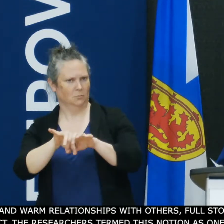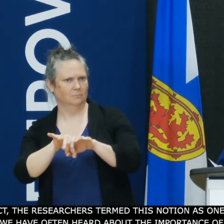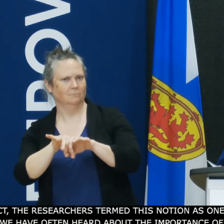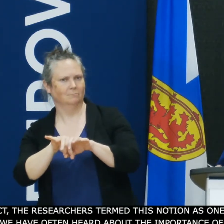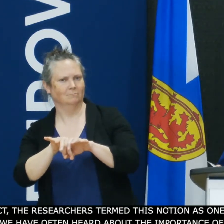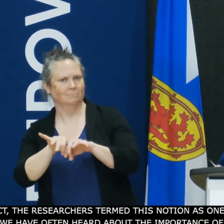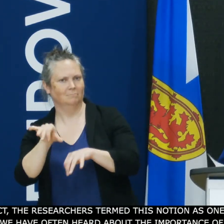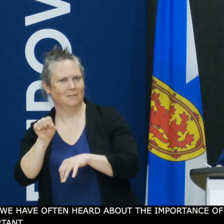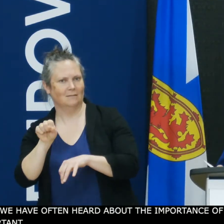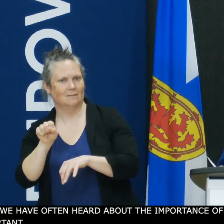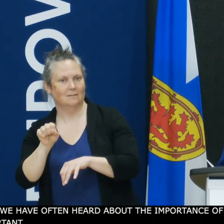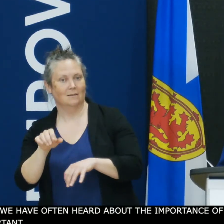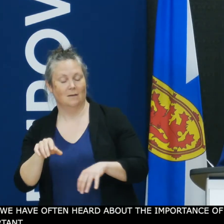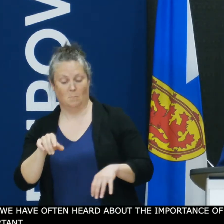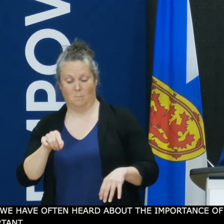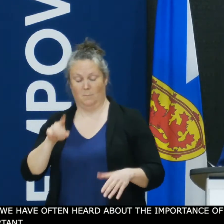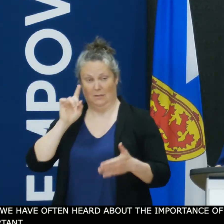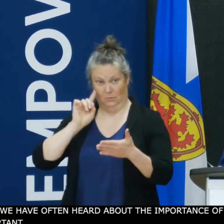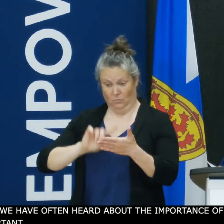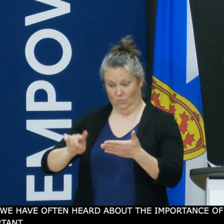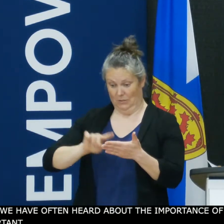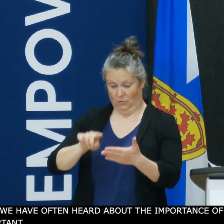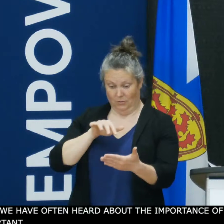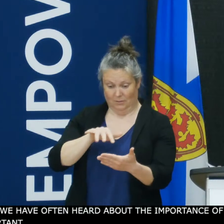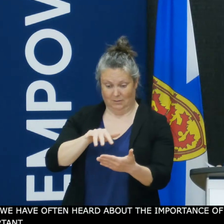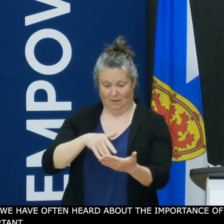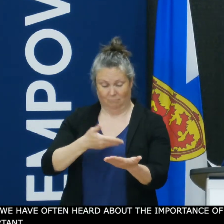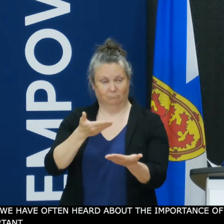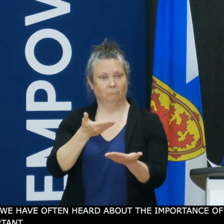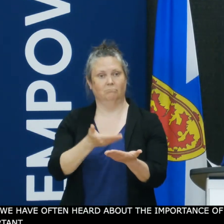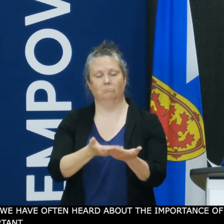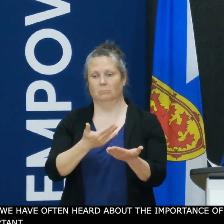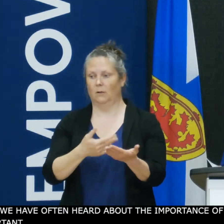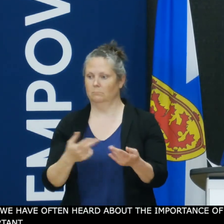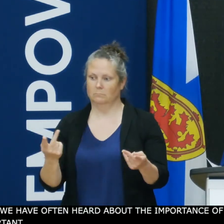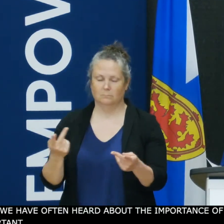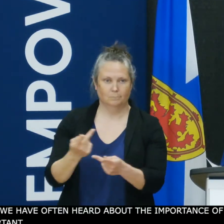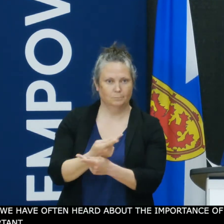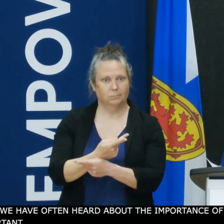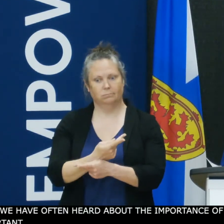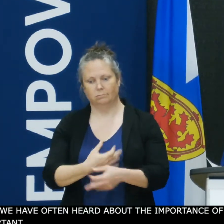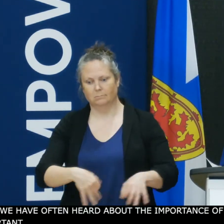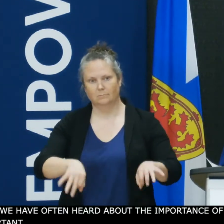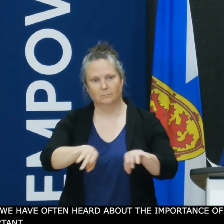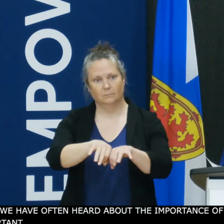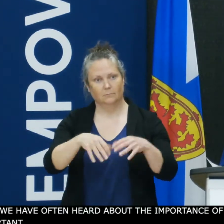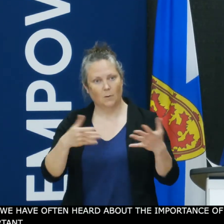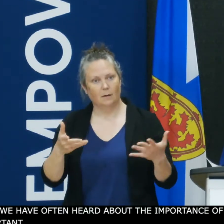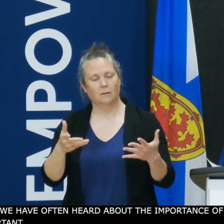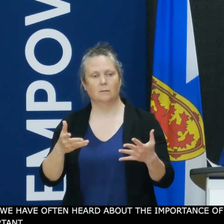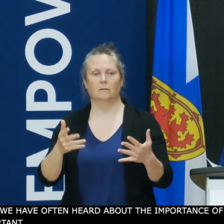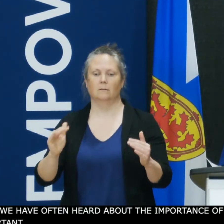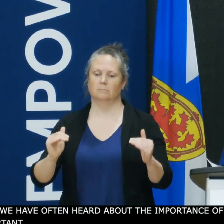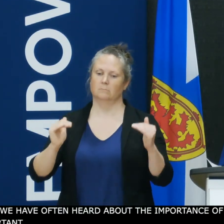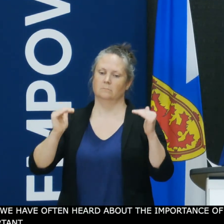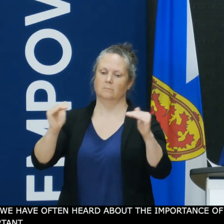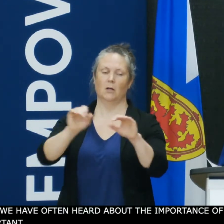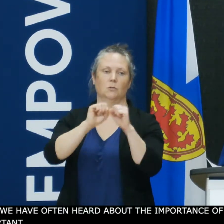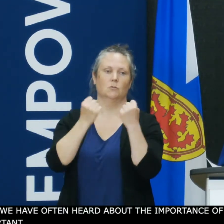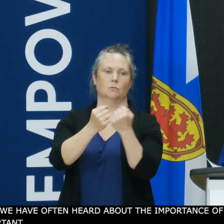this research identifies that even more important are high levels of social